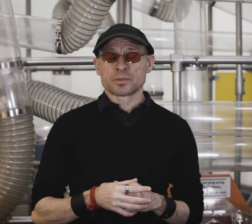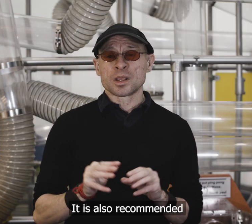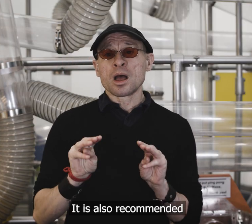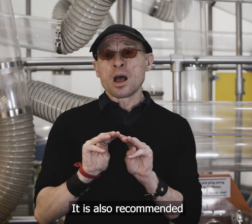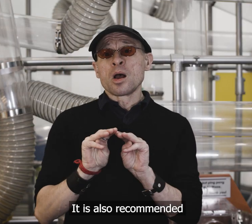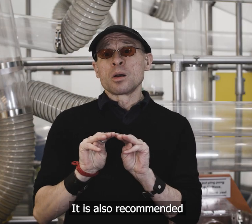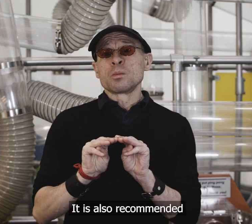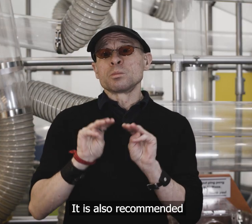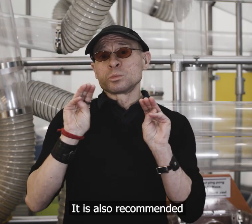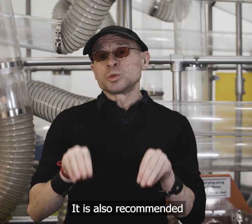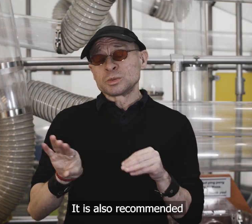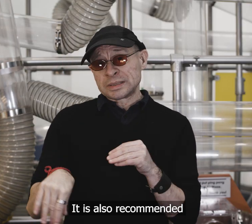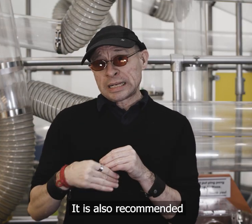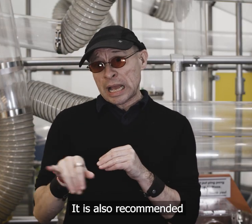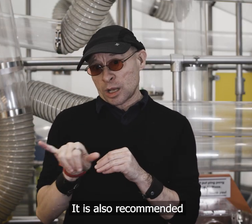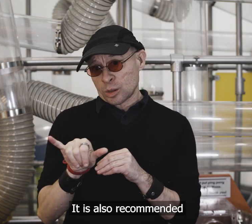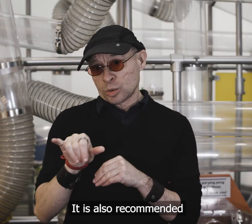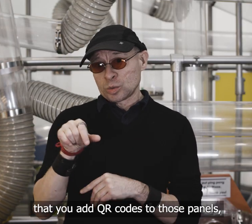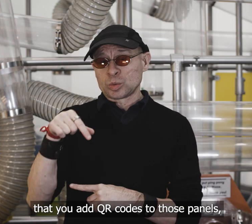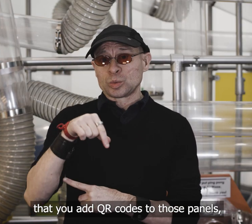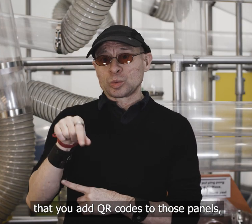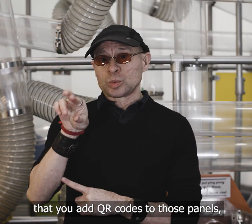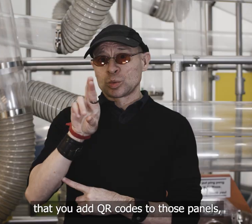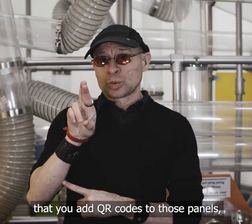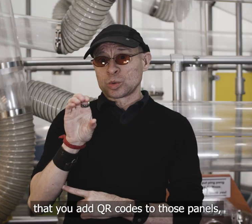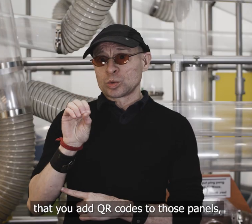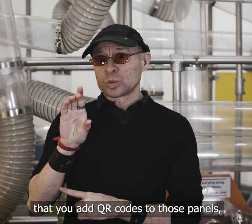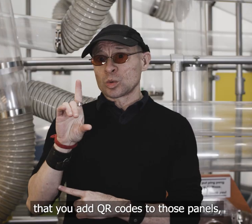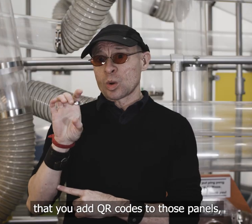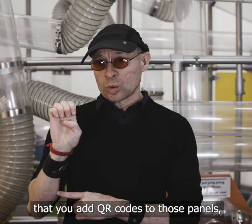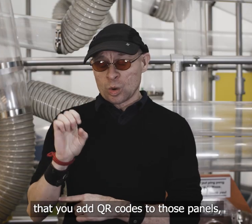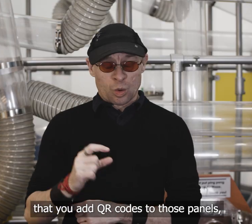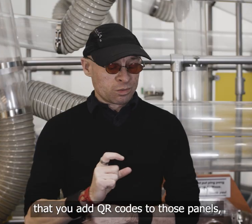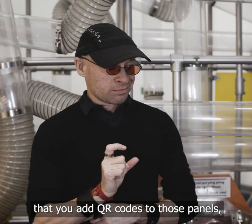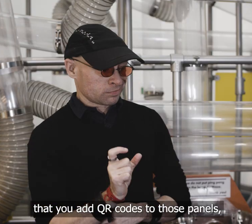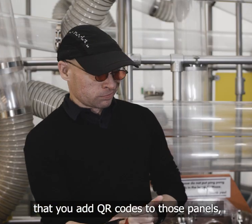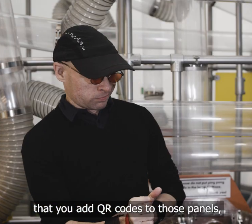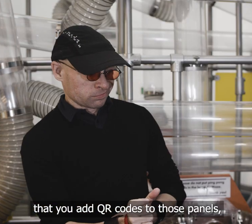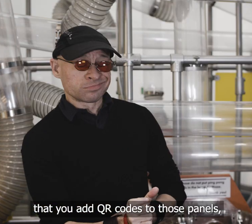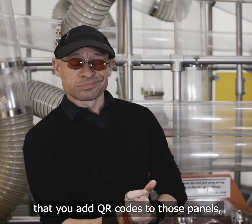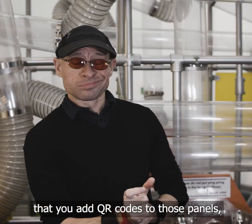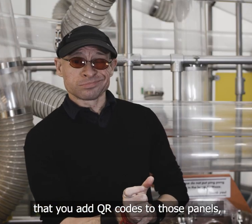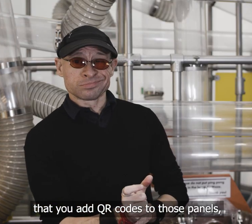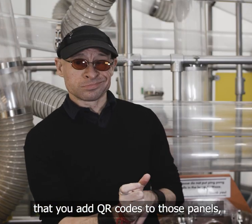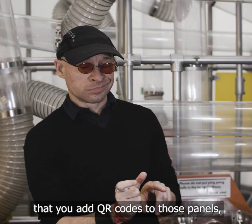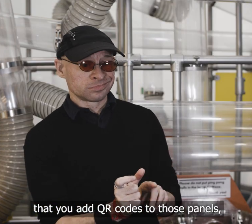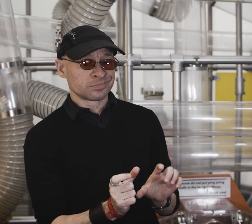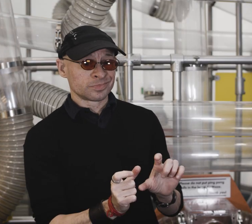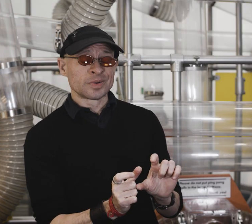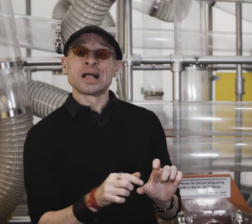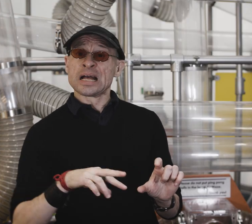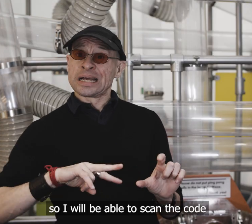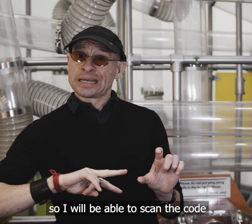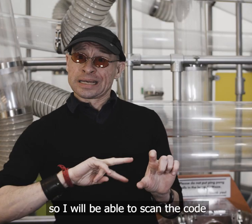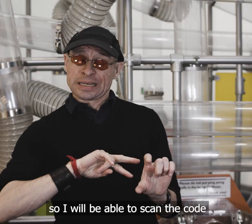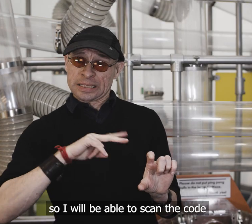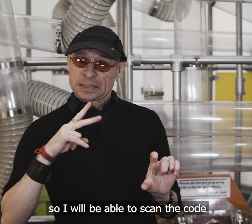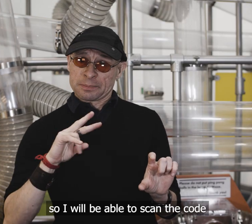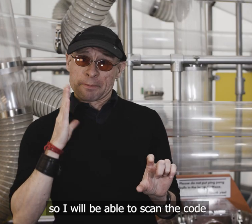It is also recommended that you add QR codes to those panels. So, I